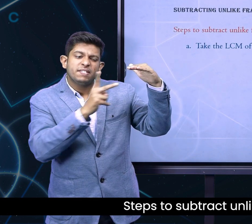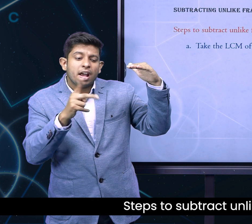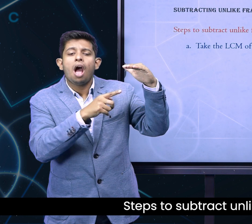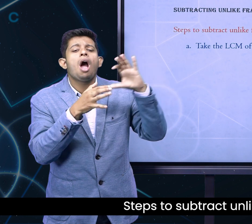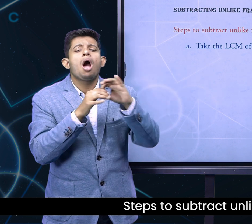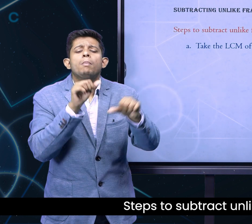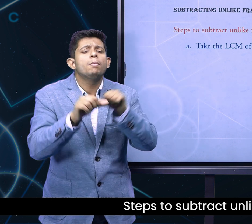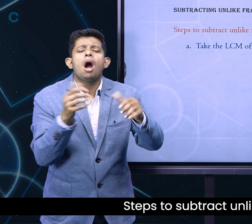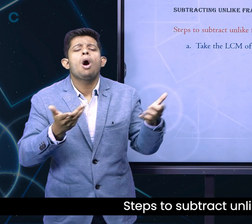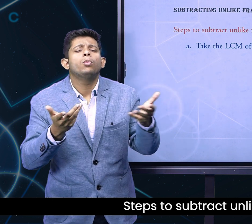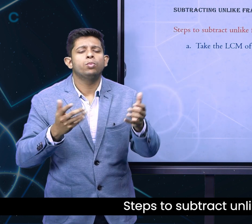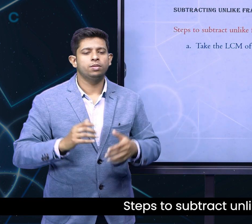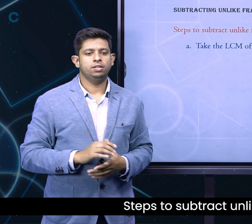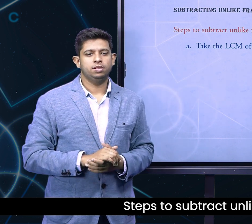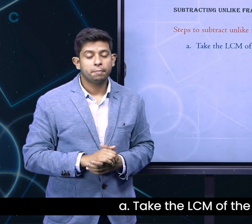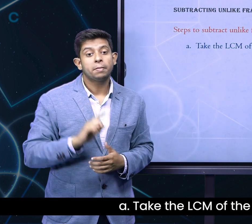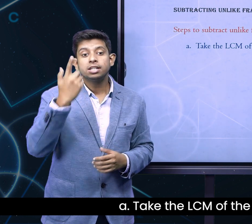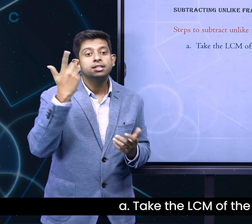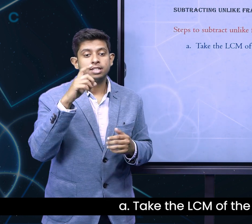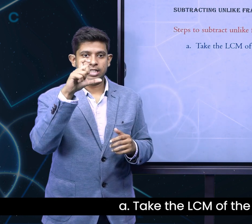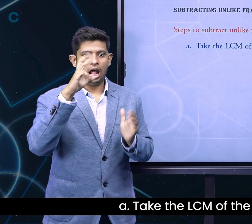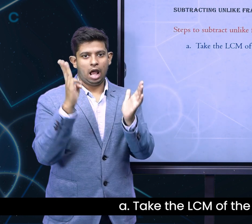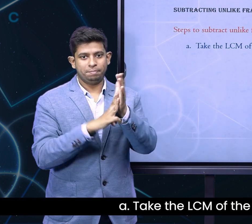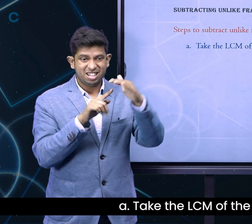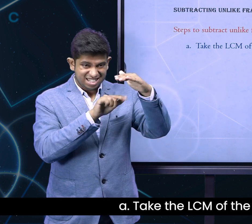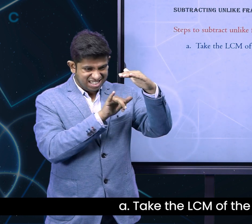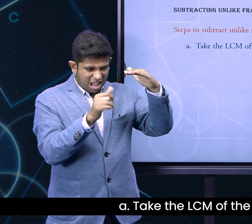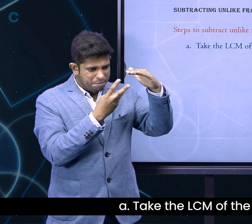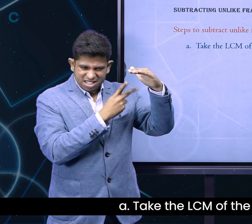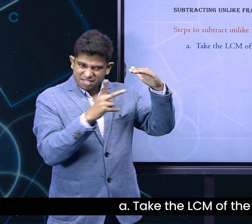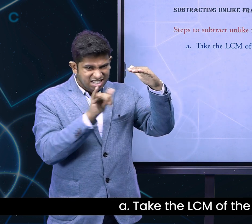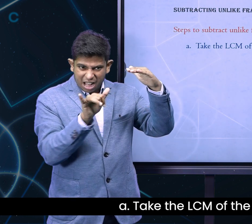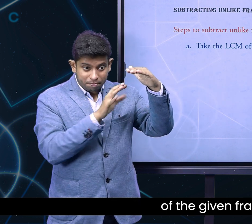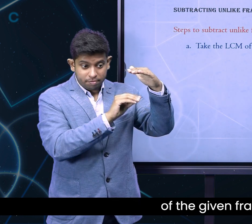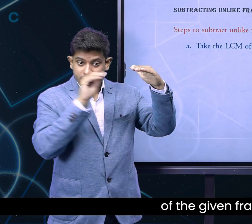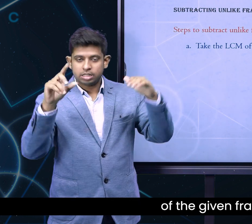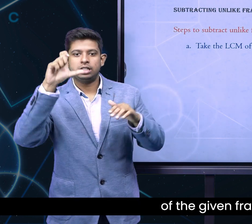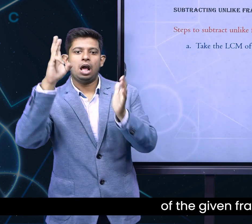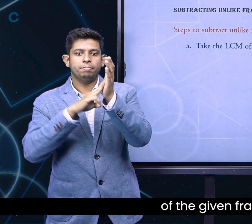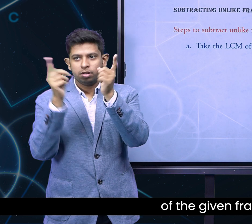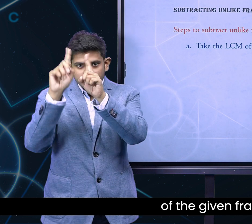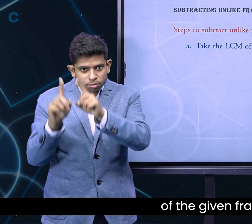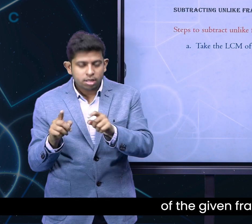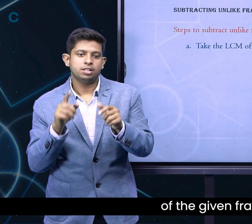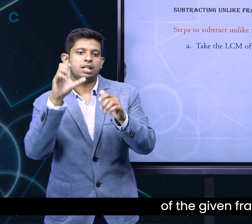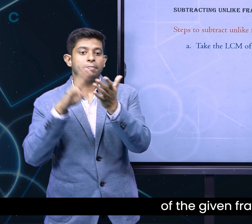Steps to subtract unlike fractions. Take the LCM of the denominator of the given fractions.